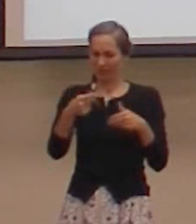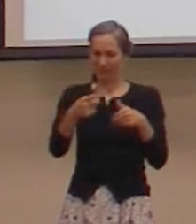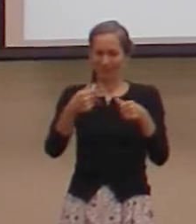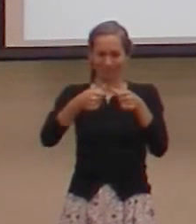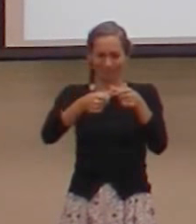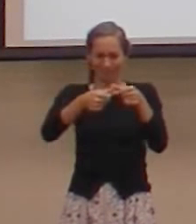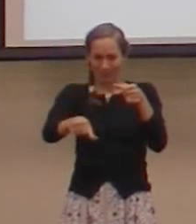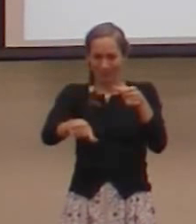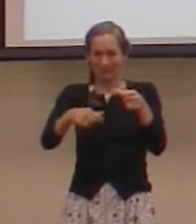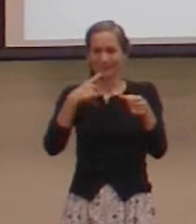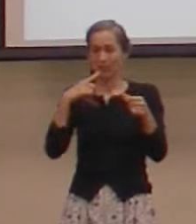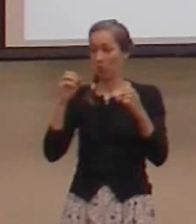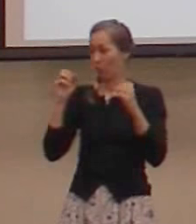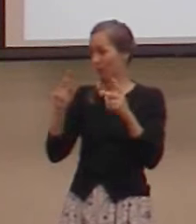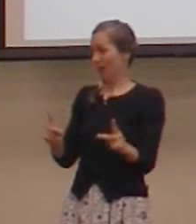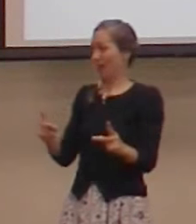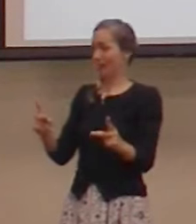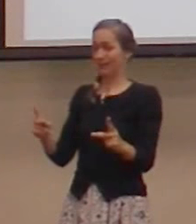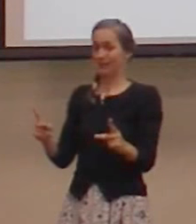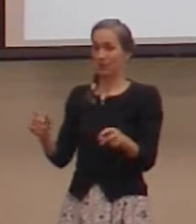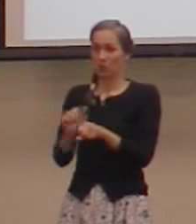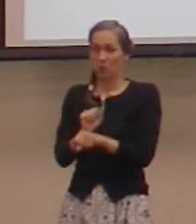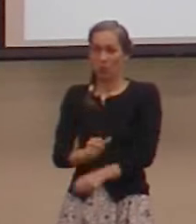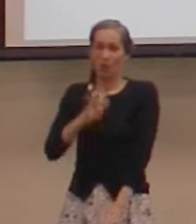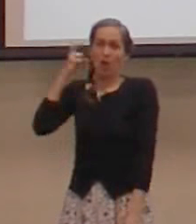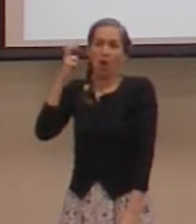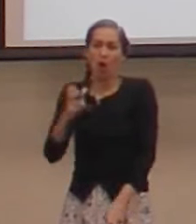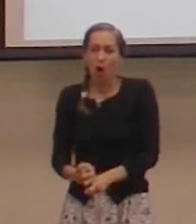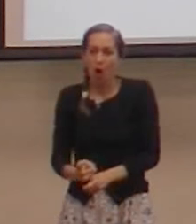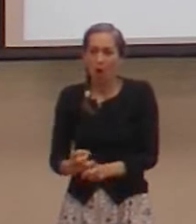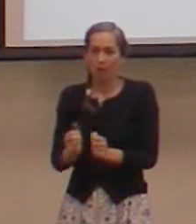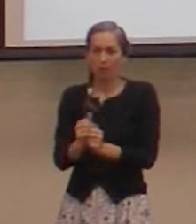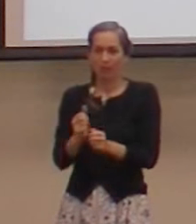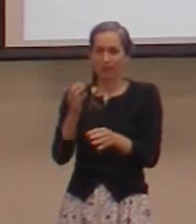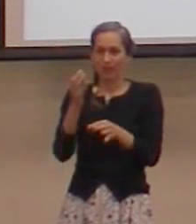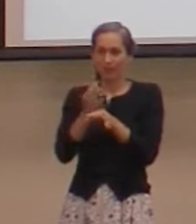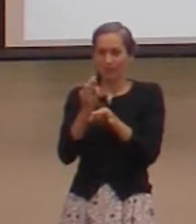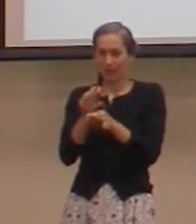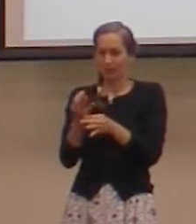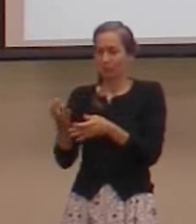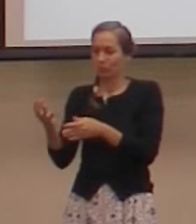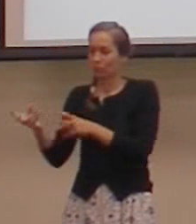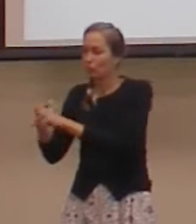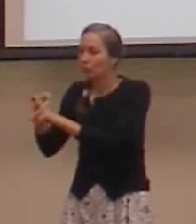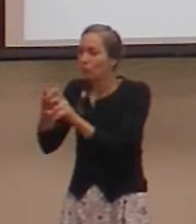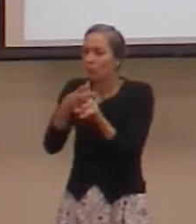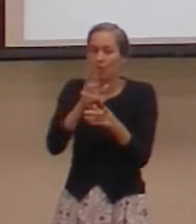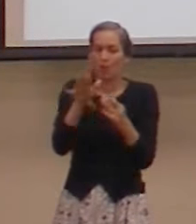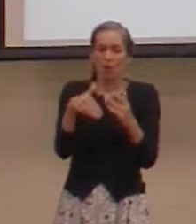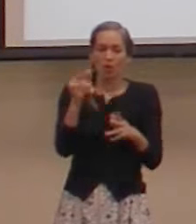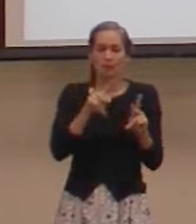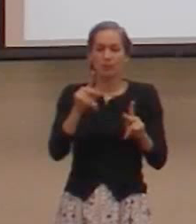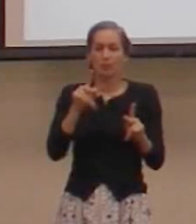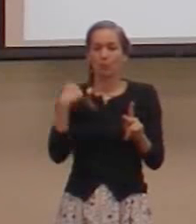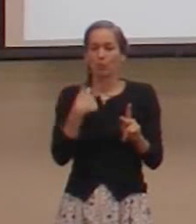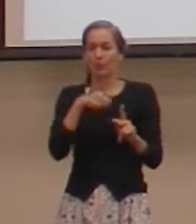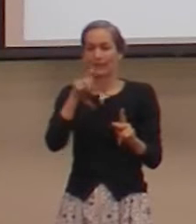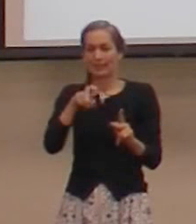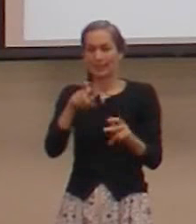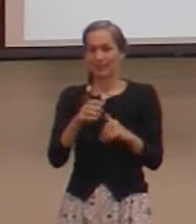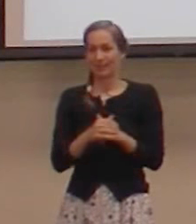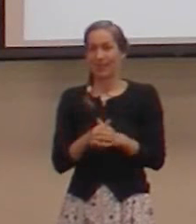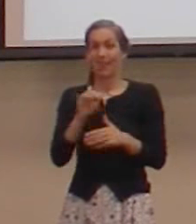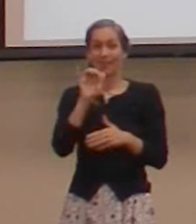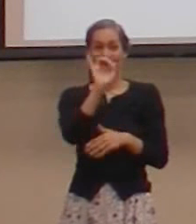it and just says, all right, we're just going to work hard, and with faith, we're going to get all the people that we need. That's the type of people that we need in